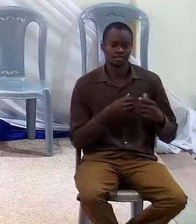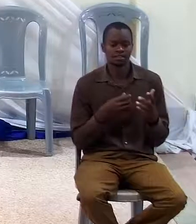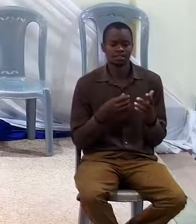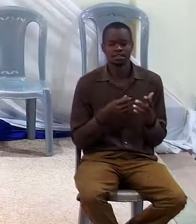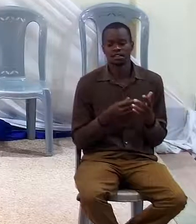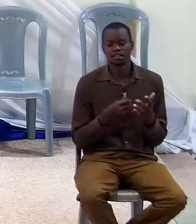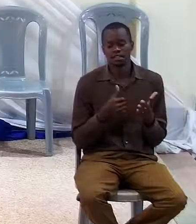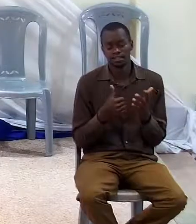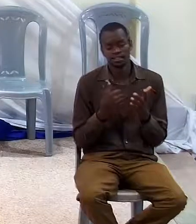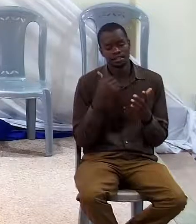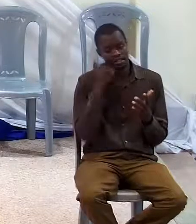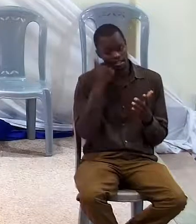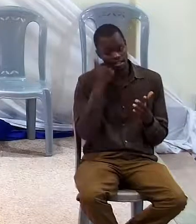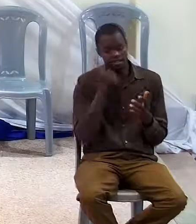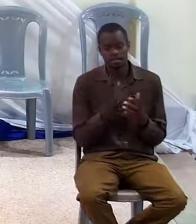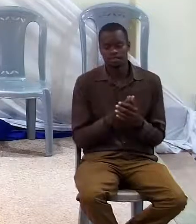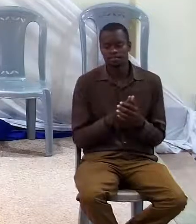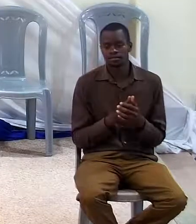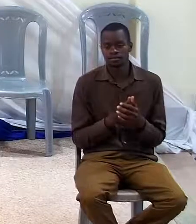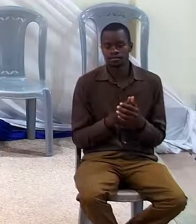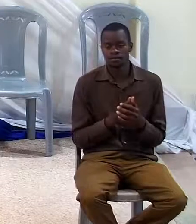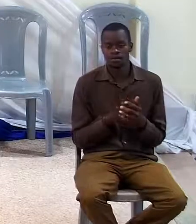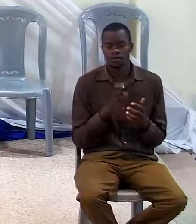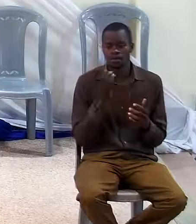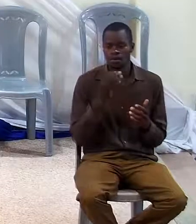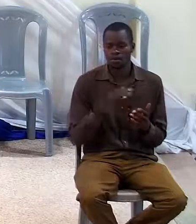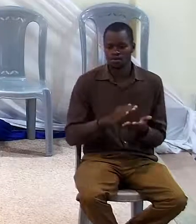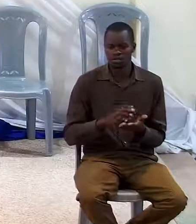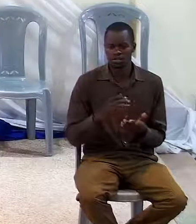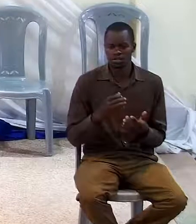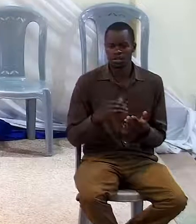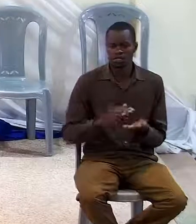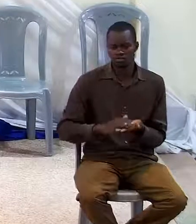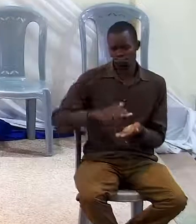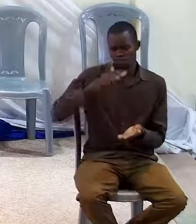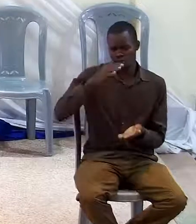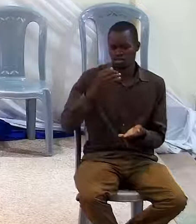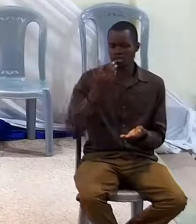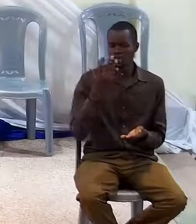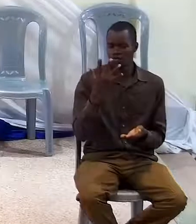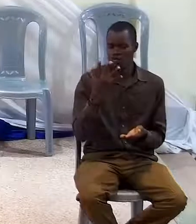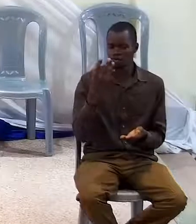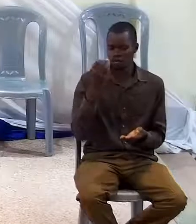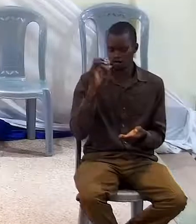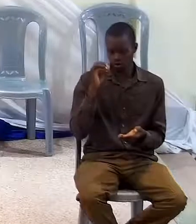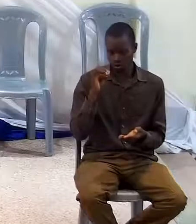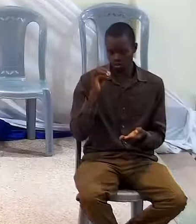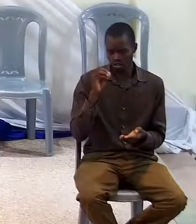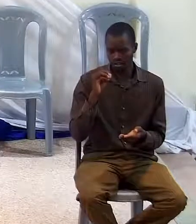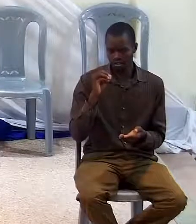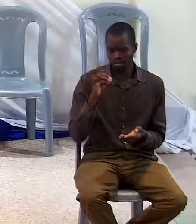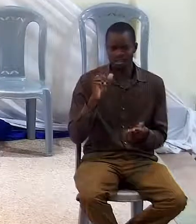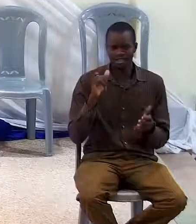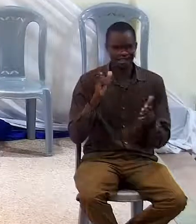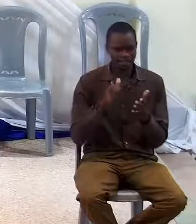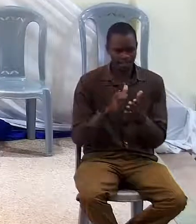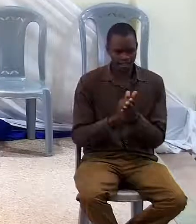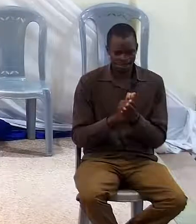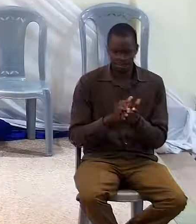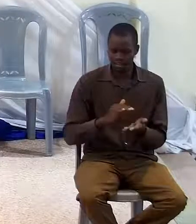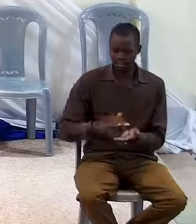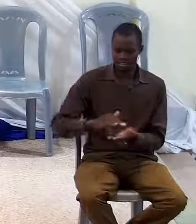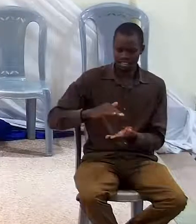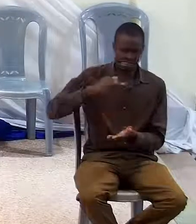more than 40, now that is an increased risk to